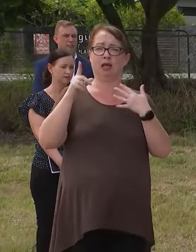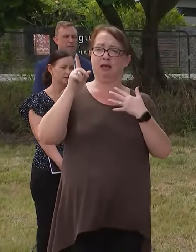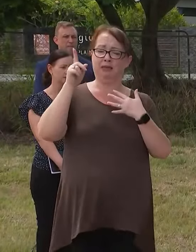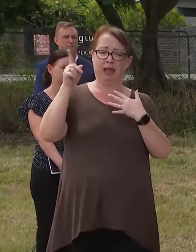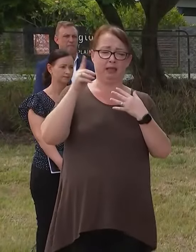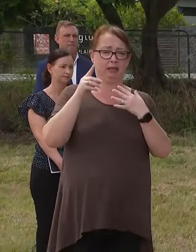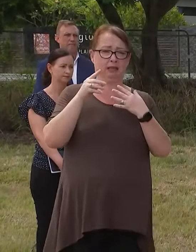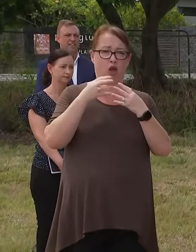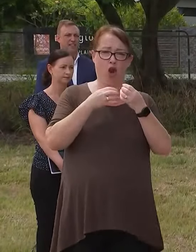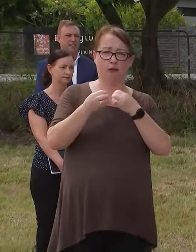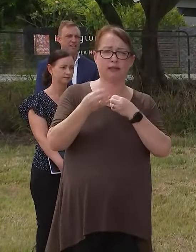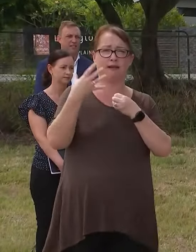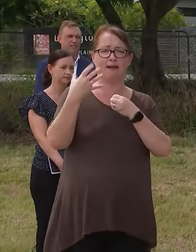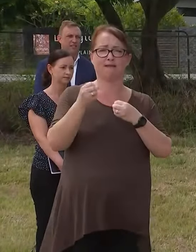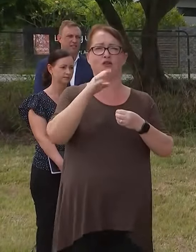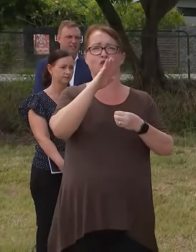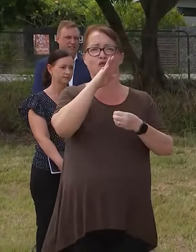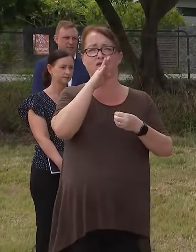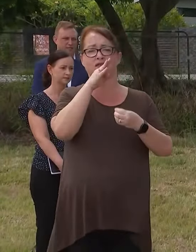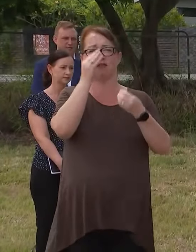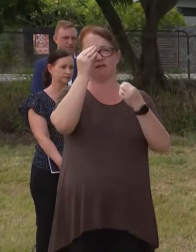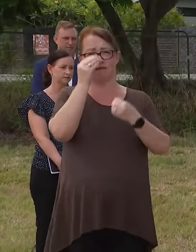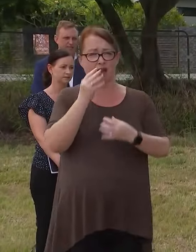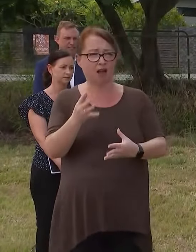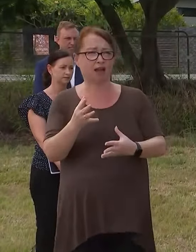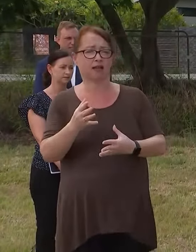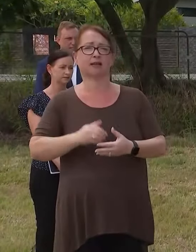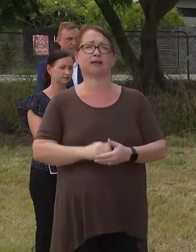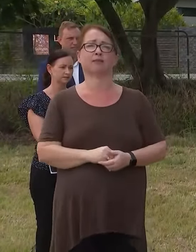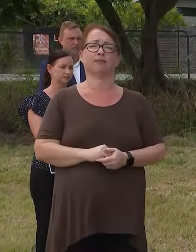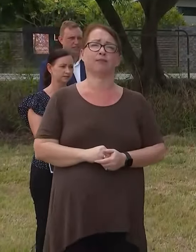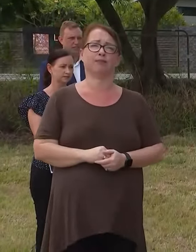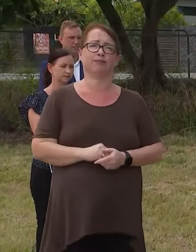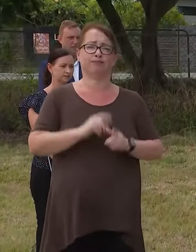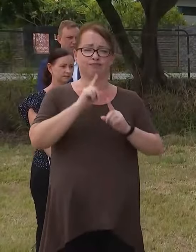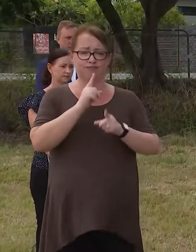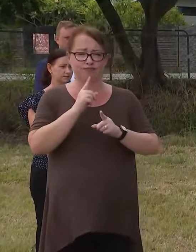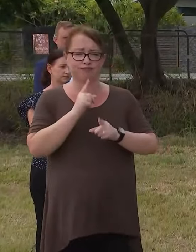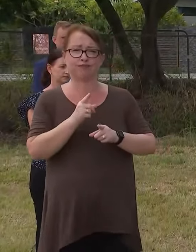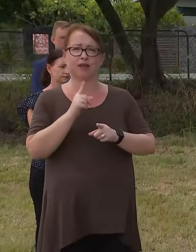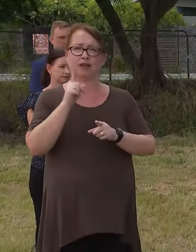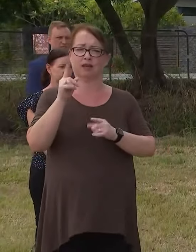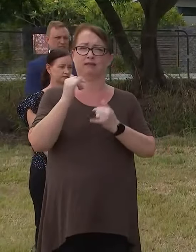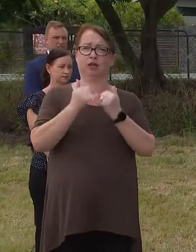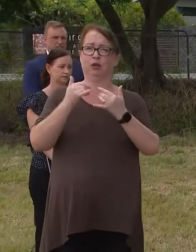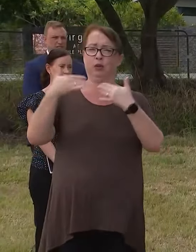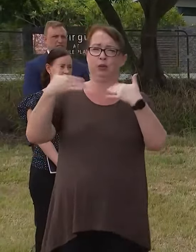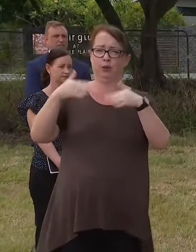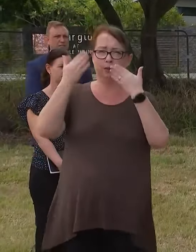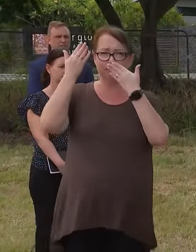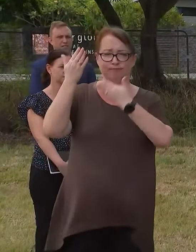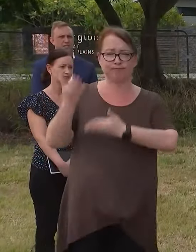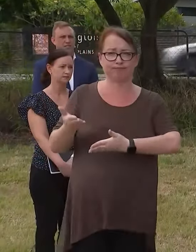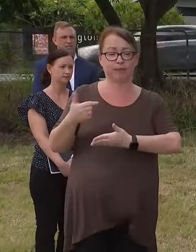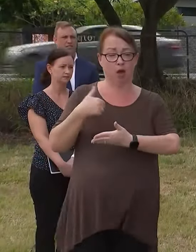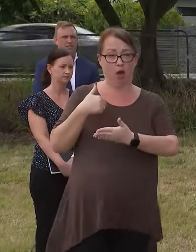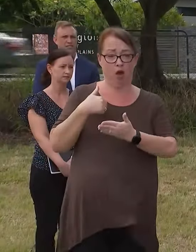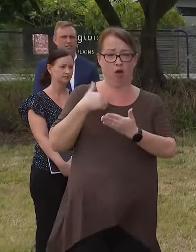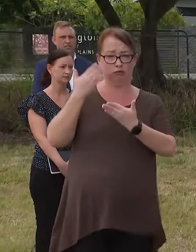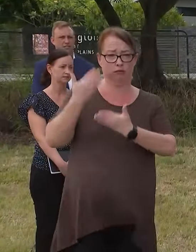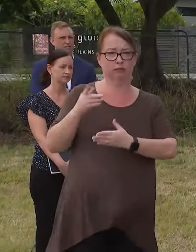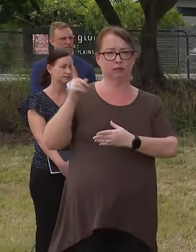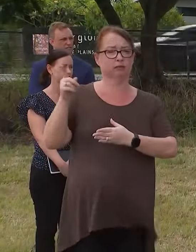provides confidential advice. It is an office that is highly regarded, and I absolutely respect that office.